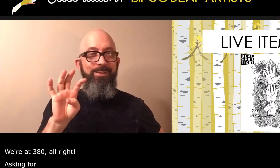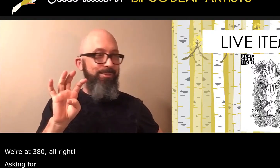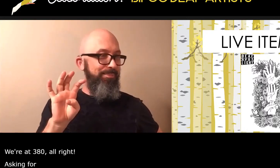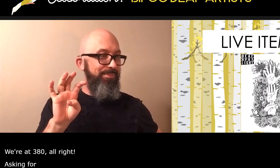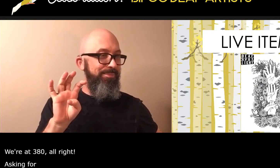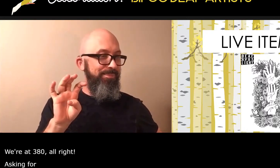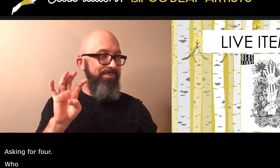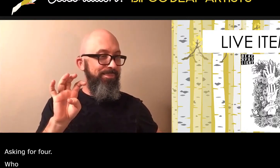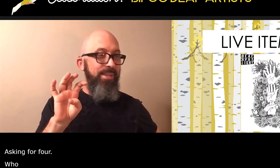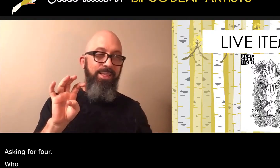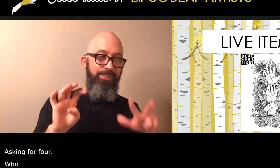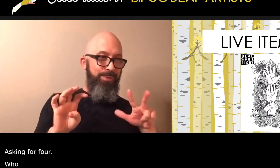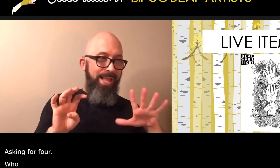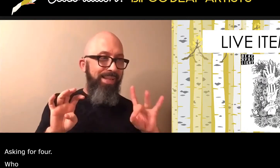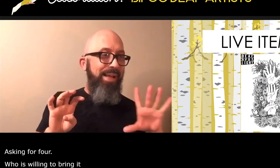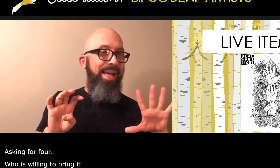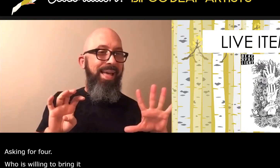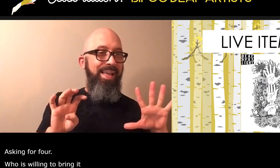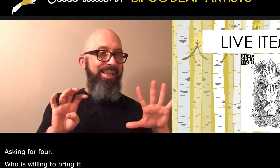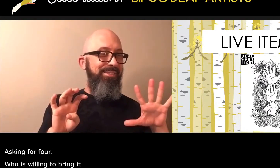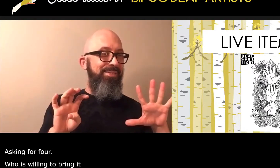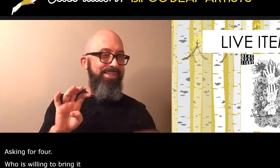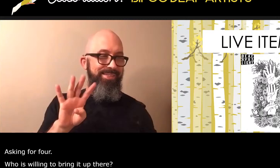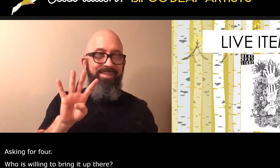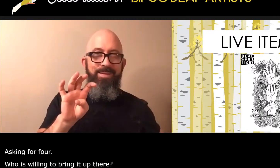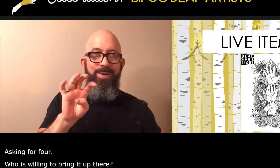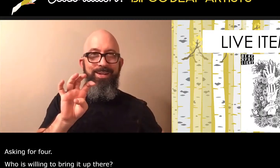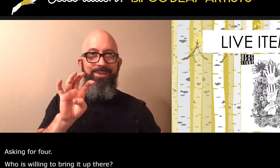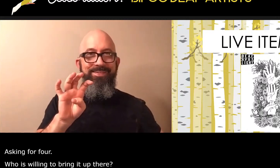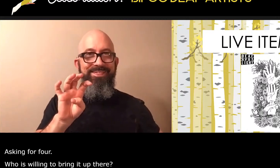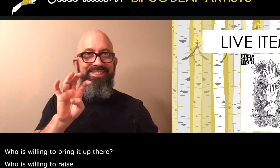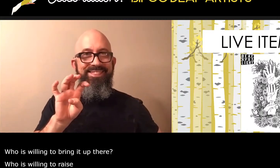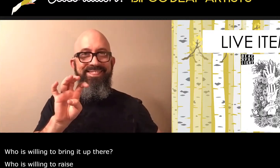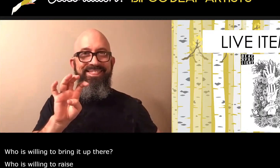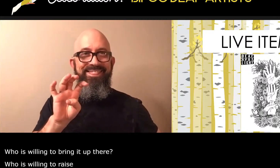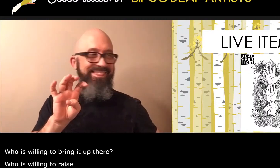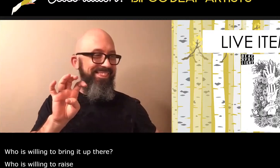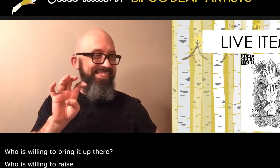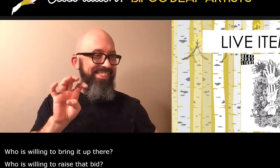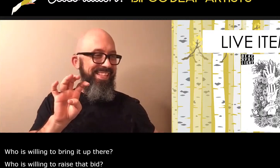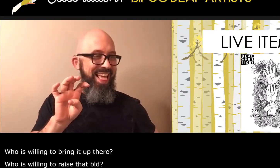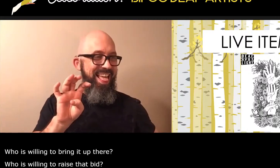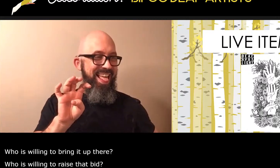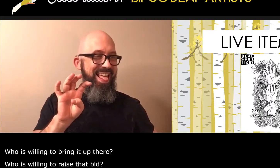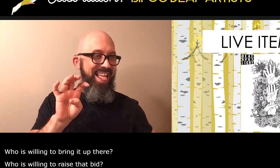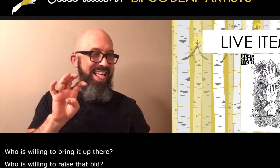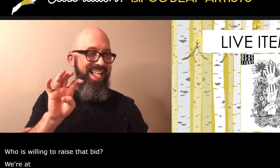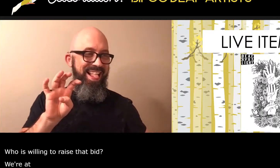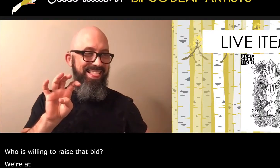to bring it up there? Who's willing to raise that bid? We're at 385.